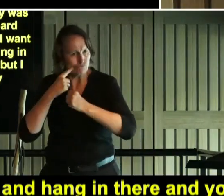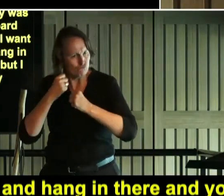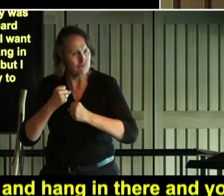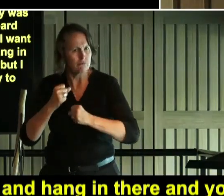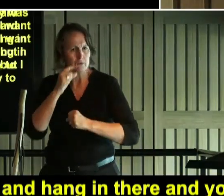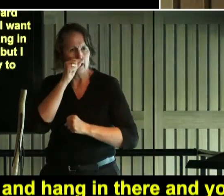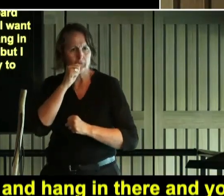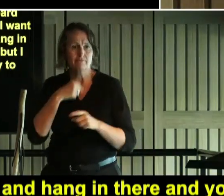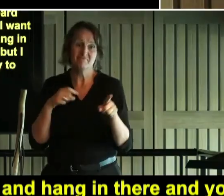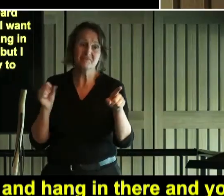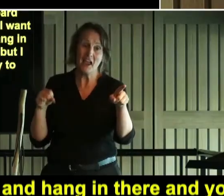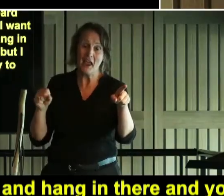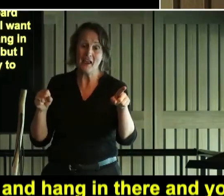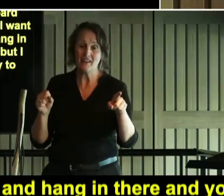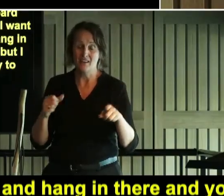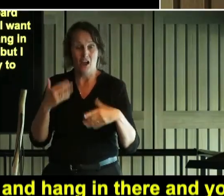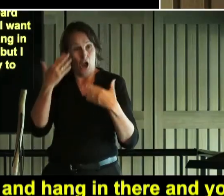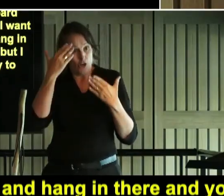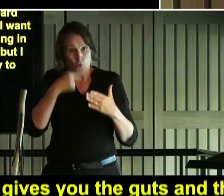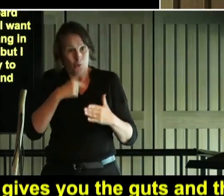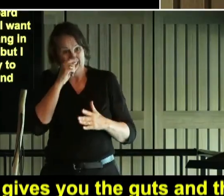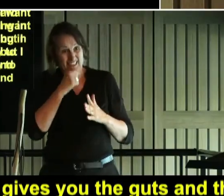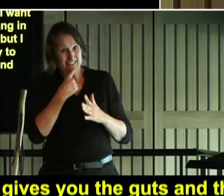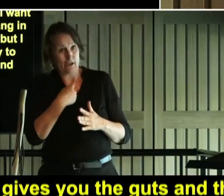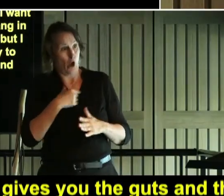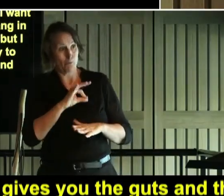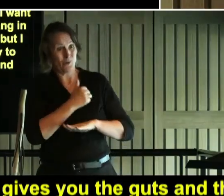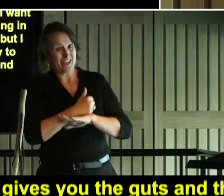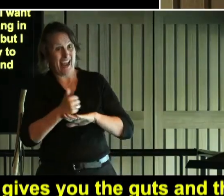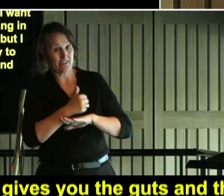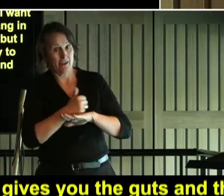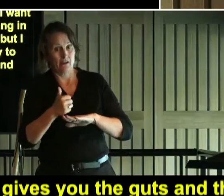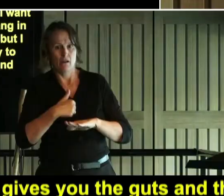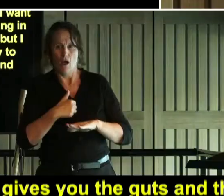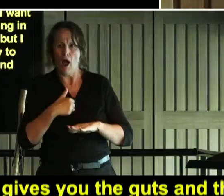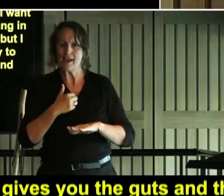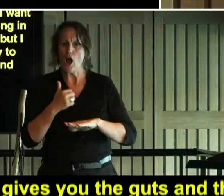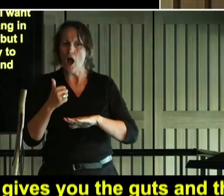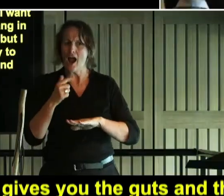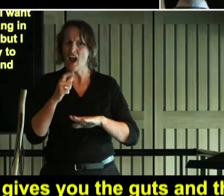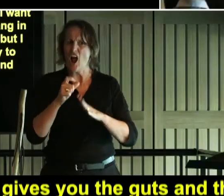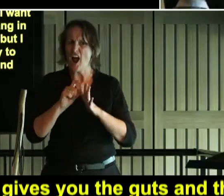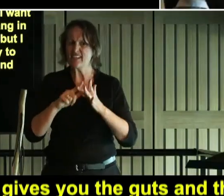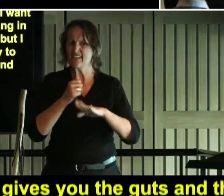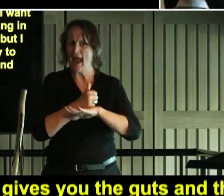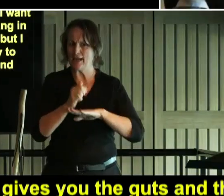strong. So I don't know what I can say. I'm not an actor. I did act straight for quite a few years.